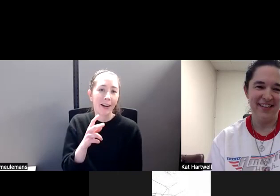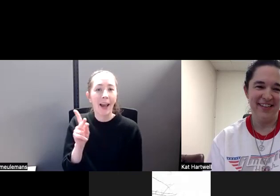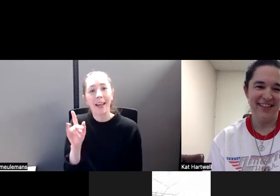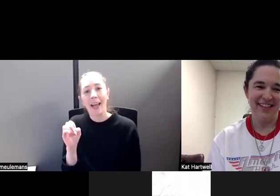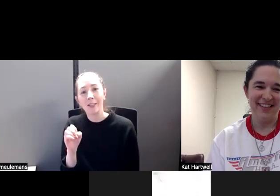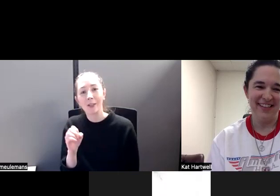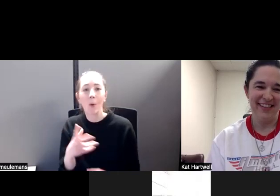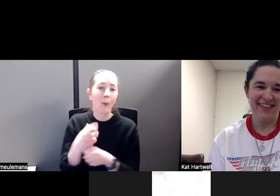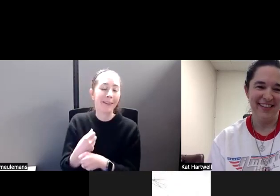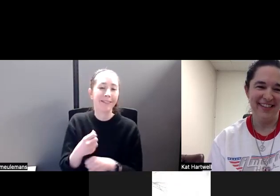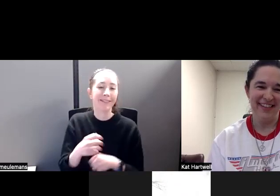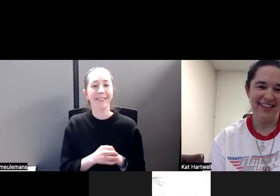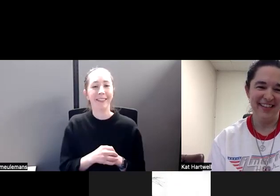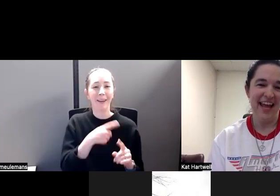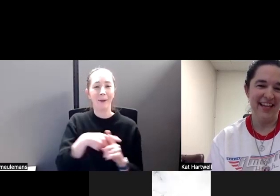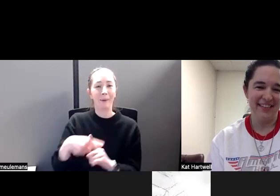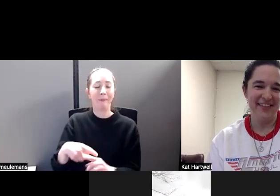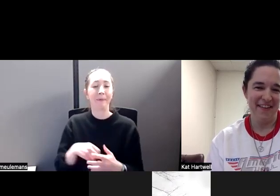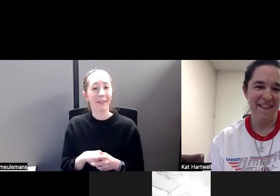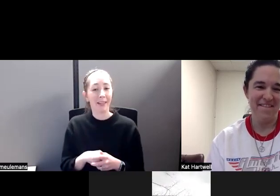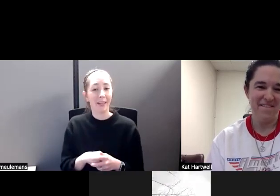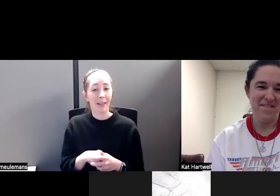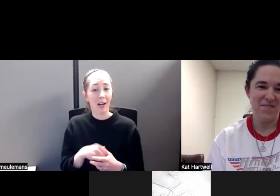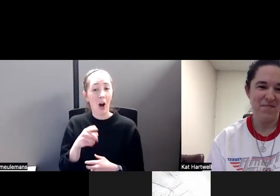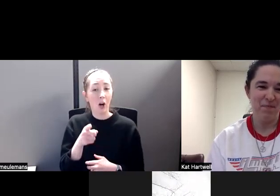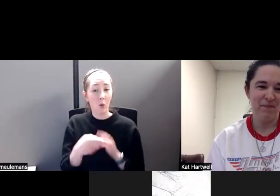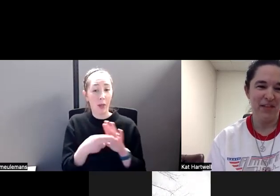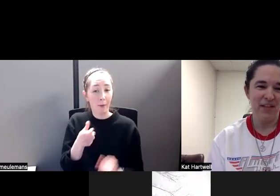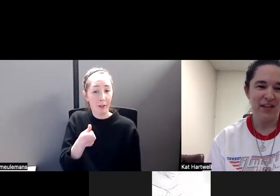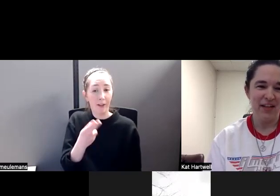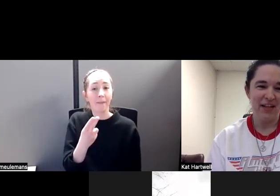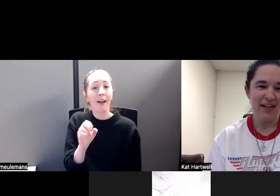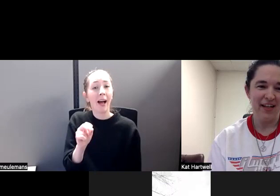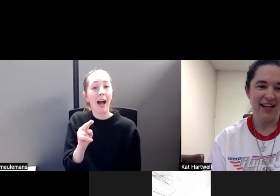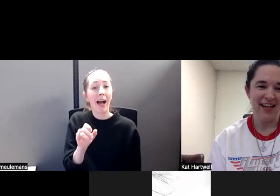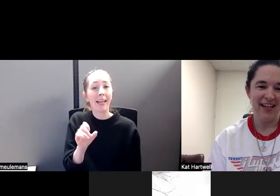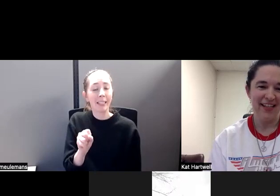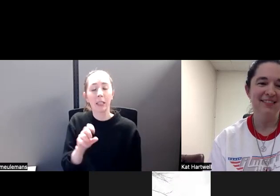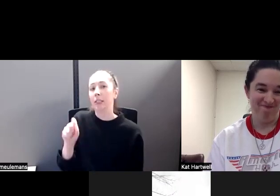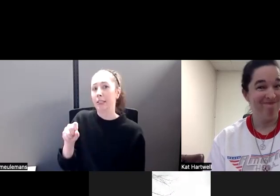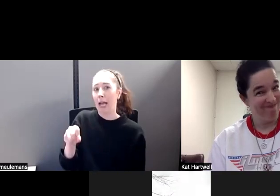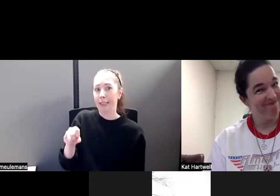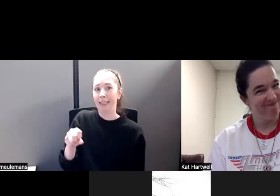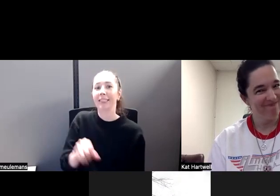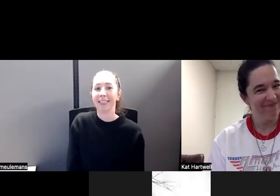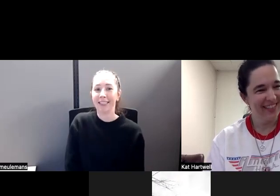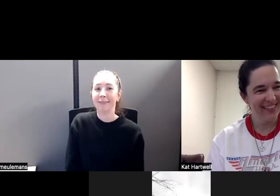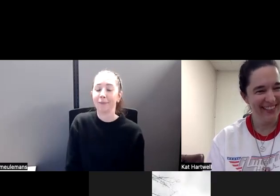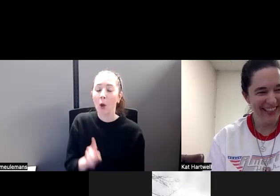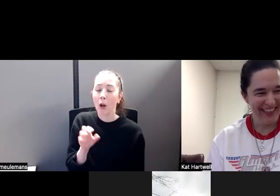win-win, you know. Yeah. It's, are you guys Hynies? Oh, absolutely. Yes. You are. And have you guys met